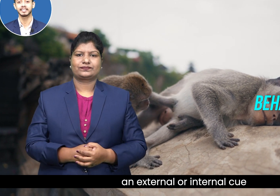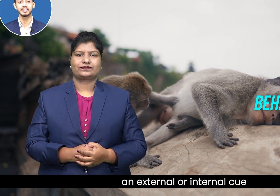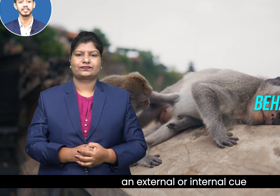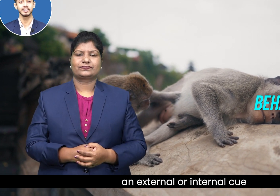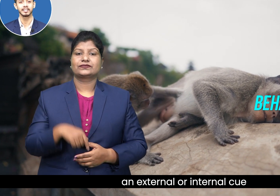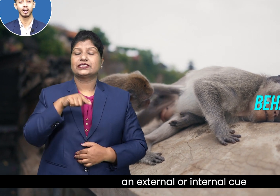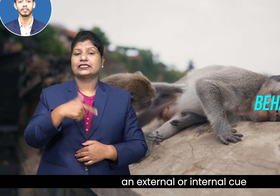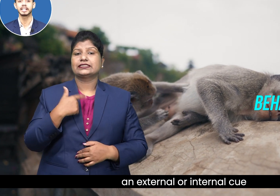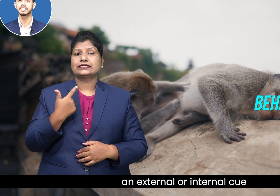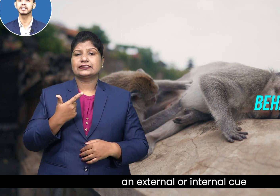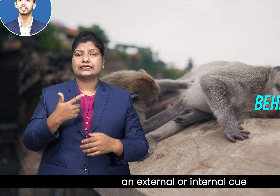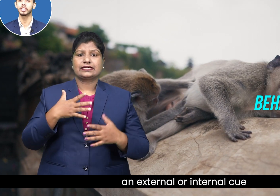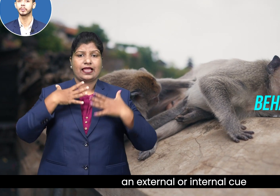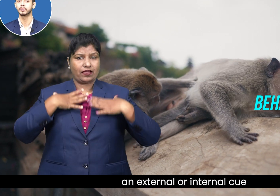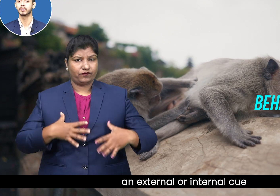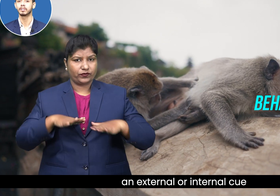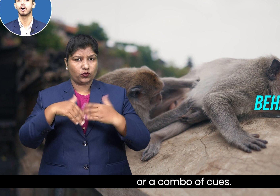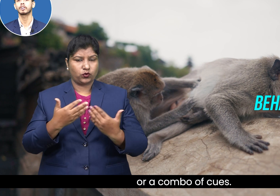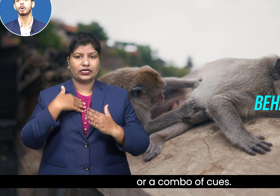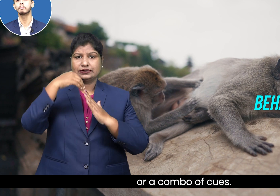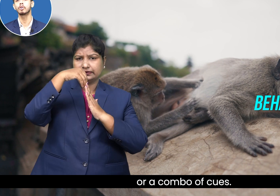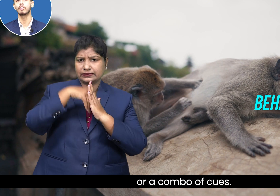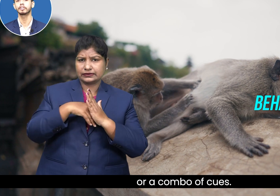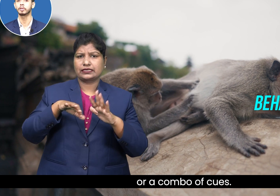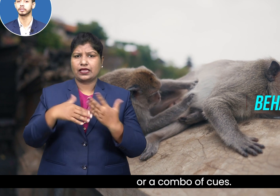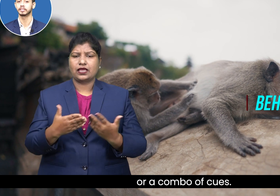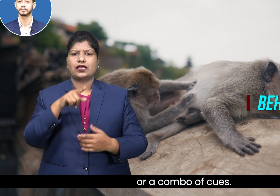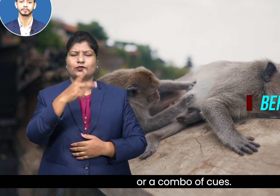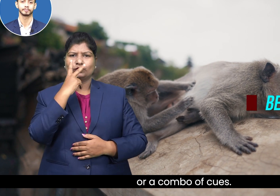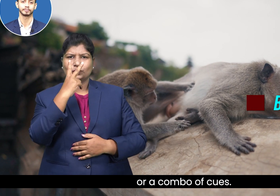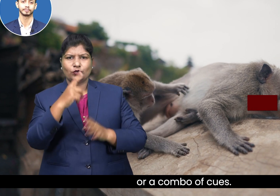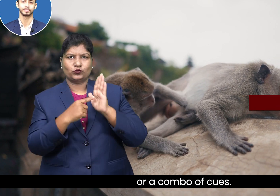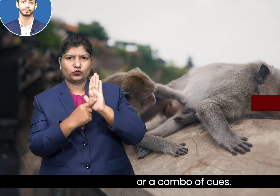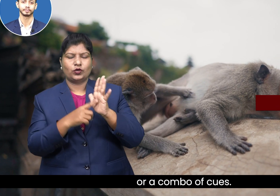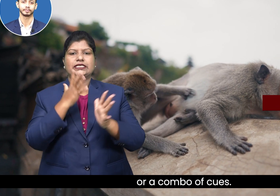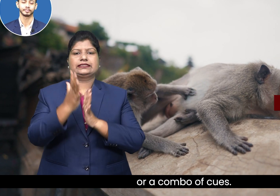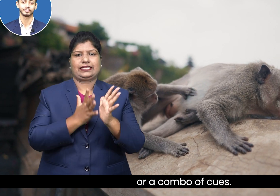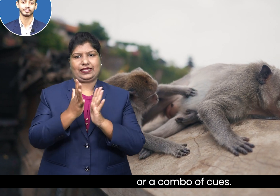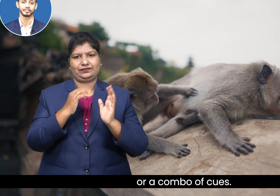An external or internal cue or a combo of cues.